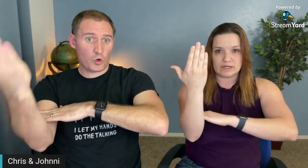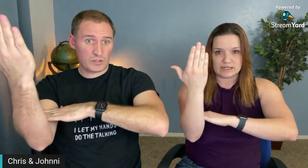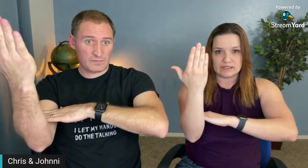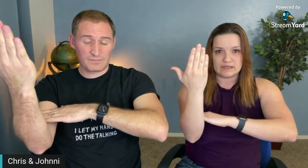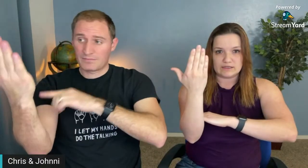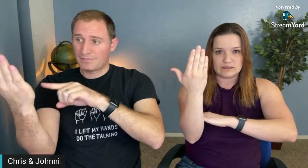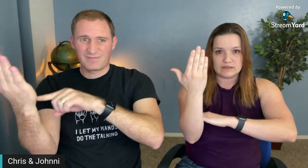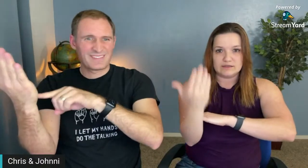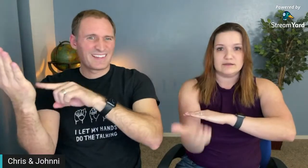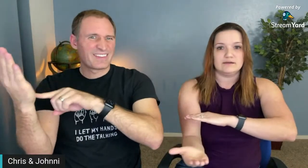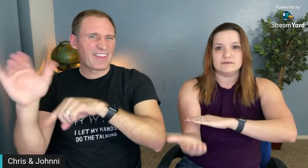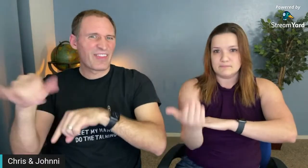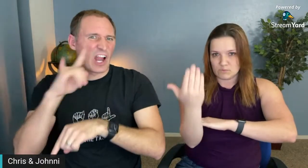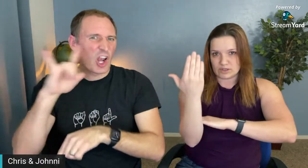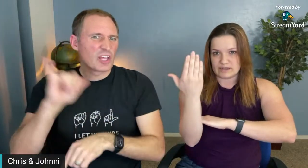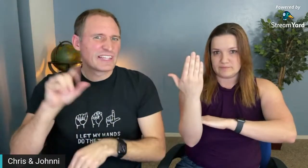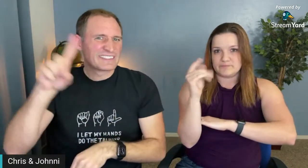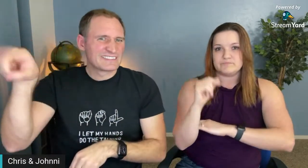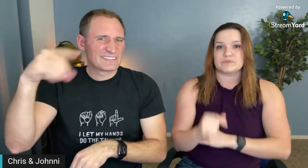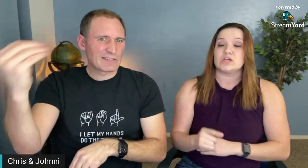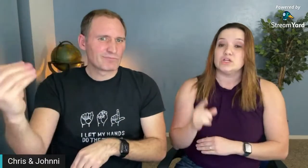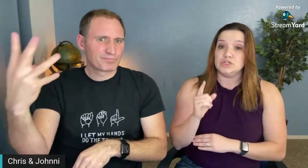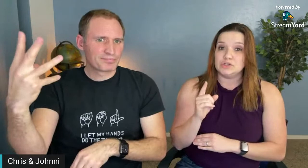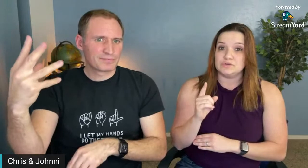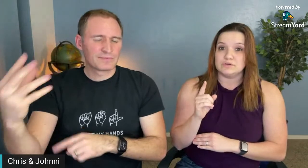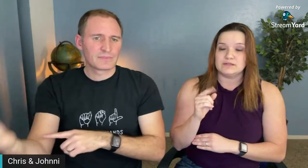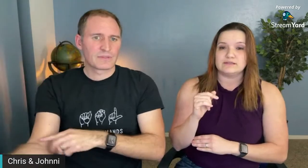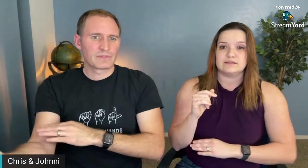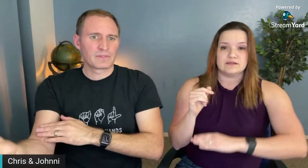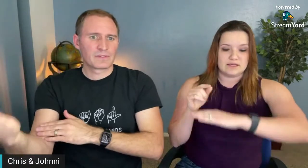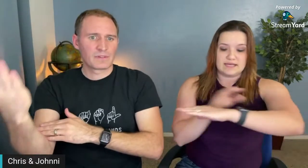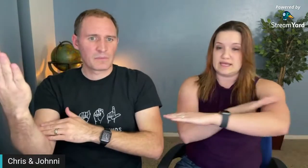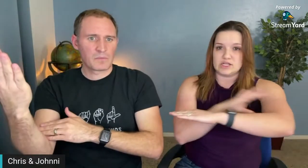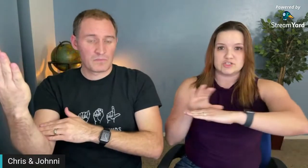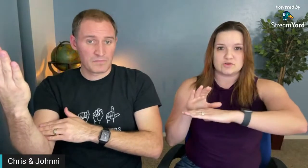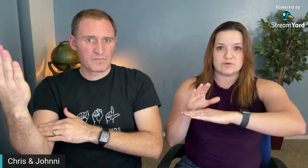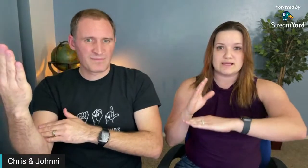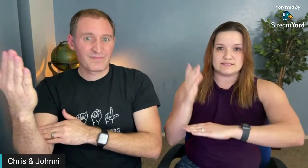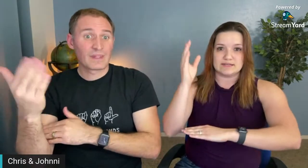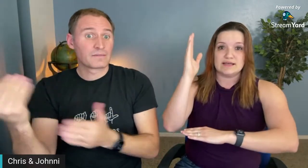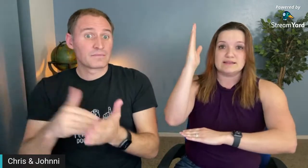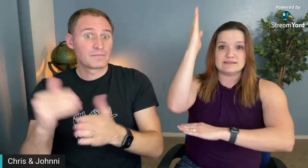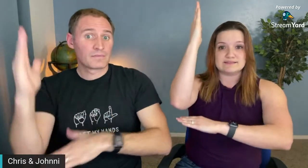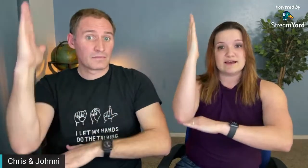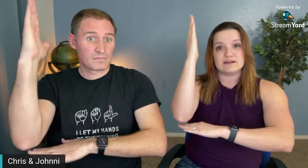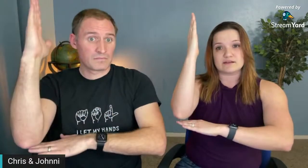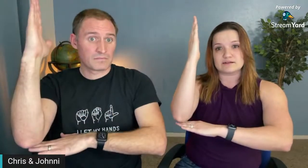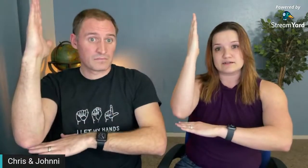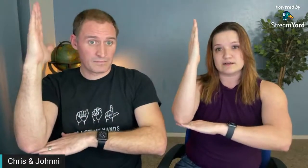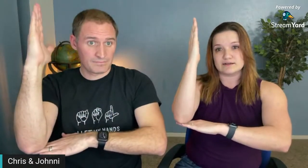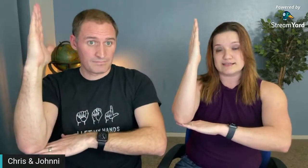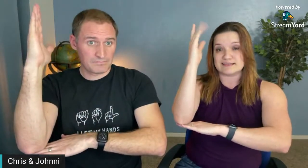Morning. Morning. Noon, again, here's the horizon. The sun is at the